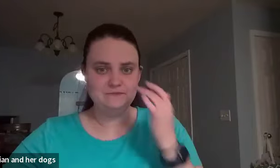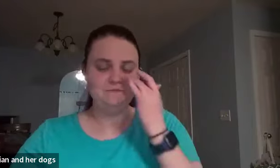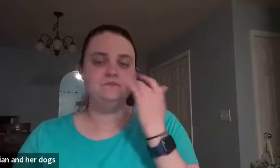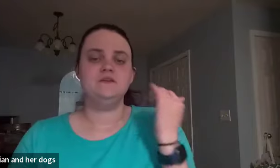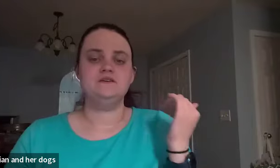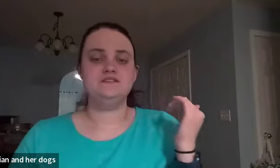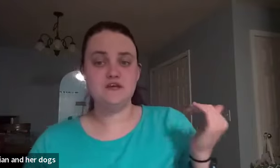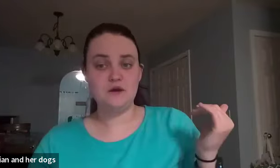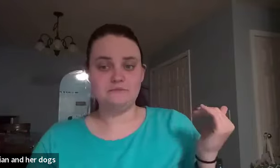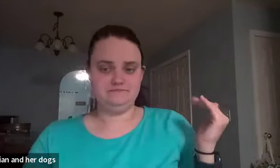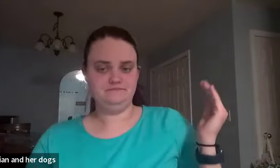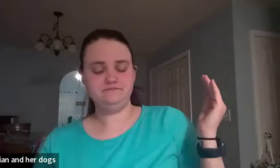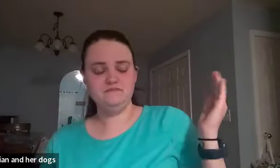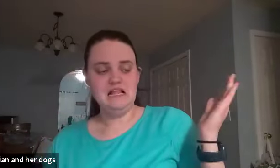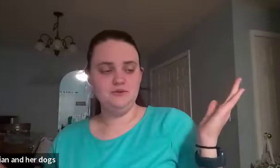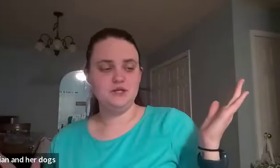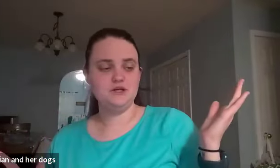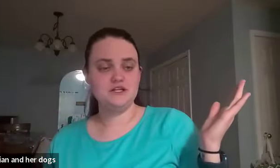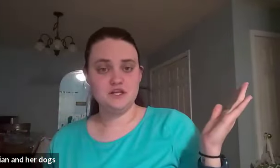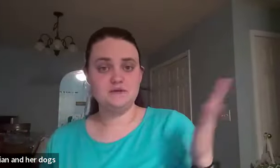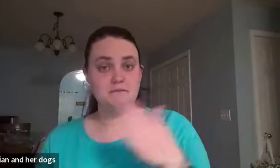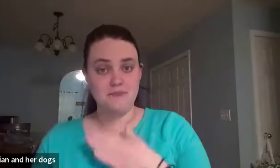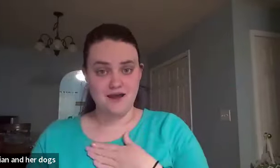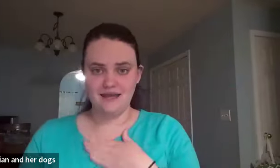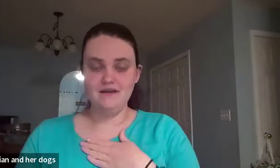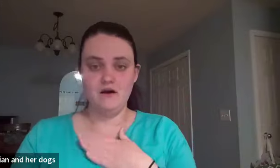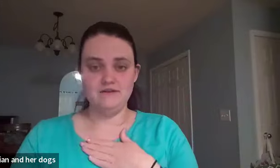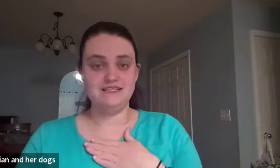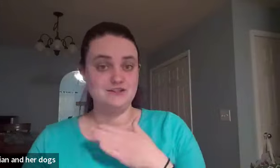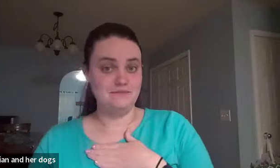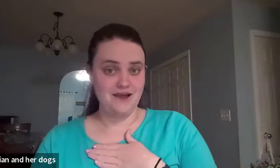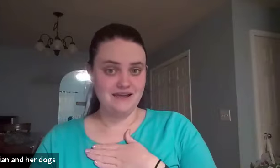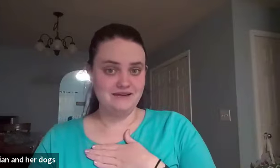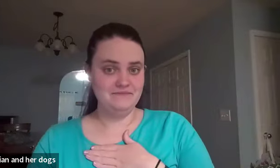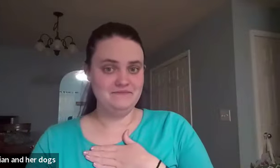is. So you're going to start with the my, obviously. So my